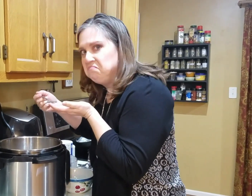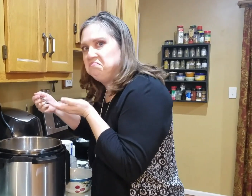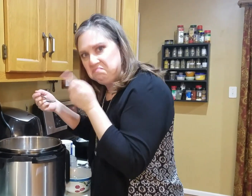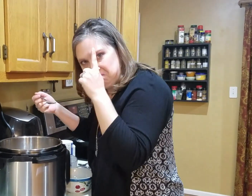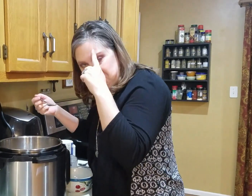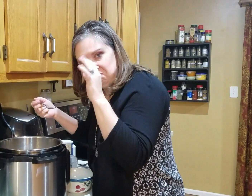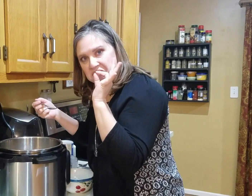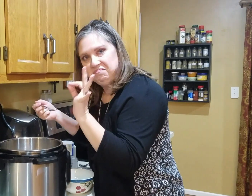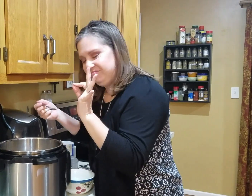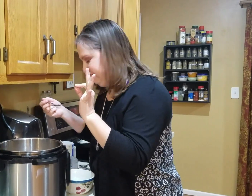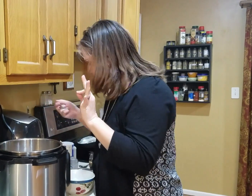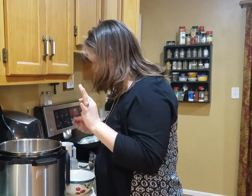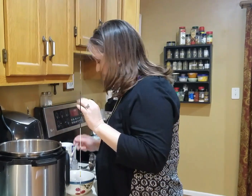Yeah, I think it's perfect.